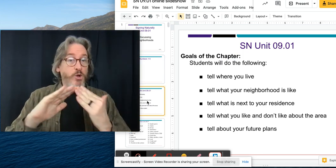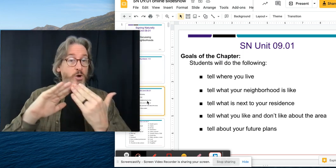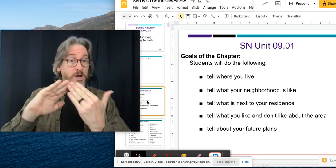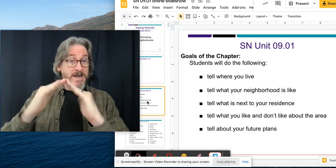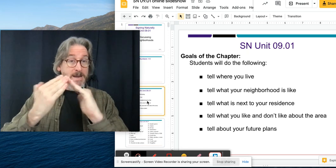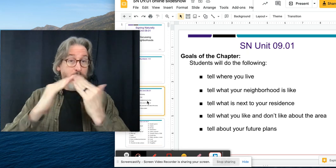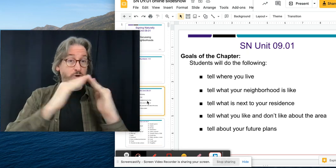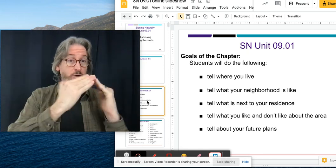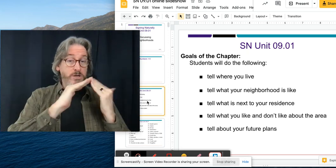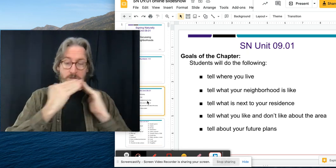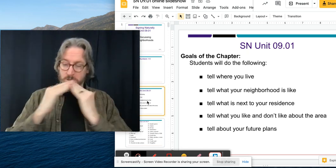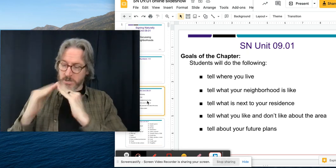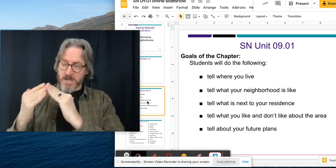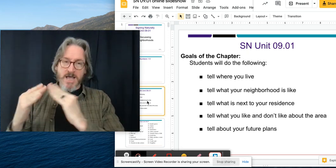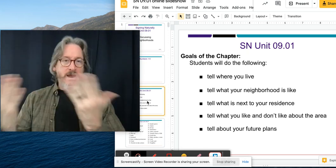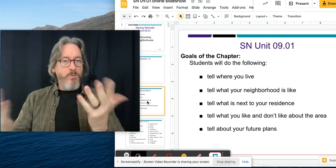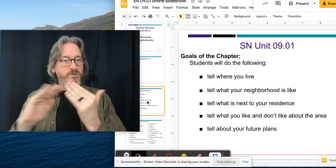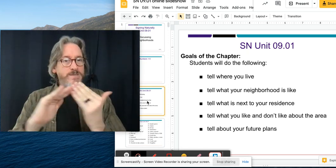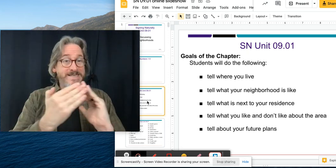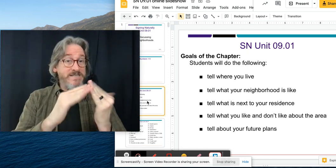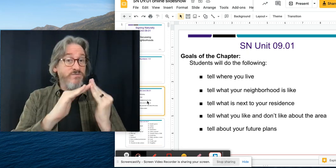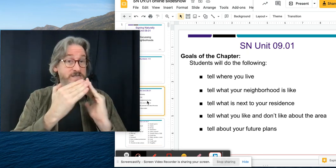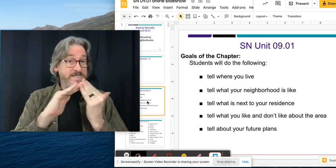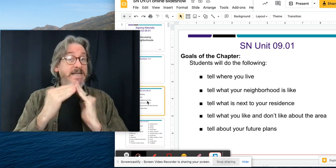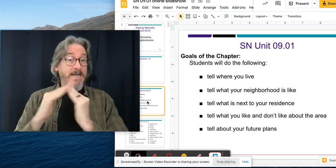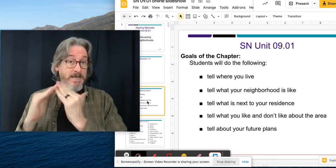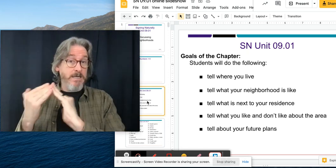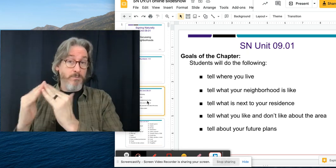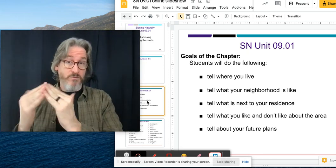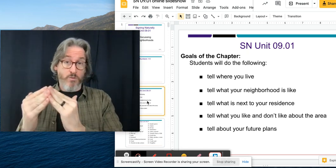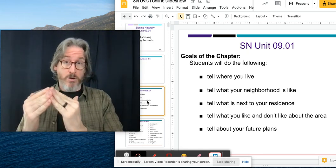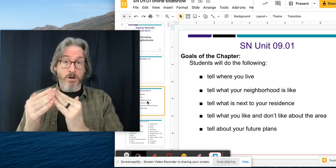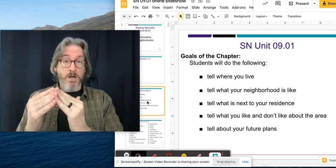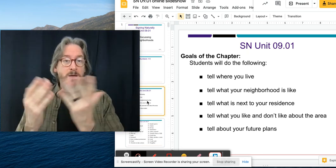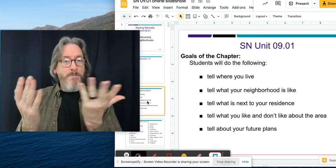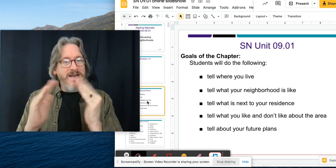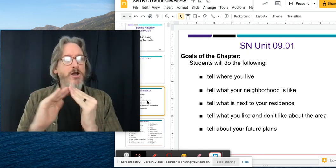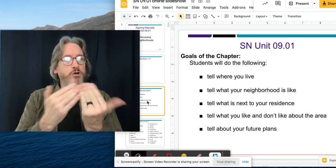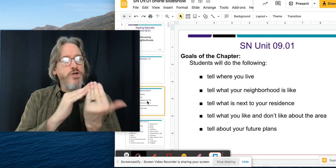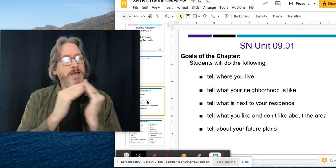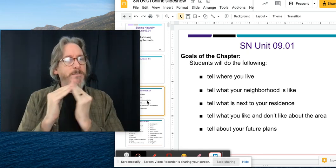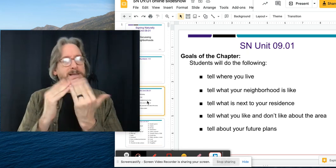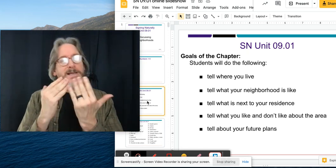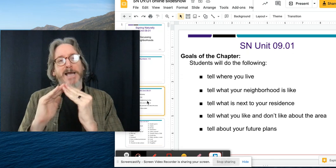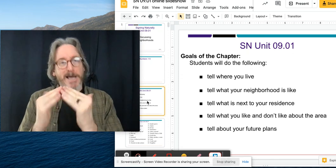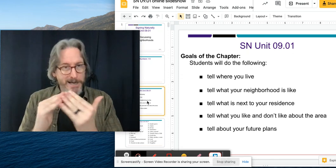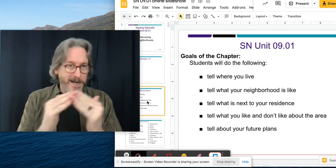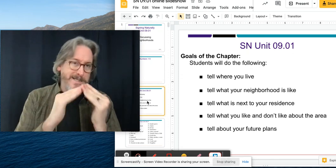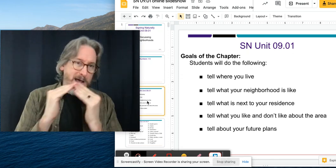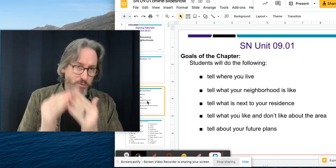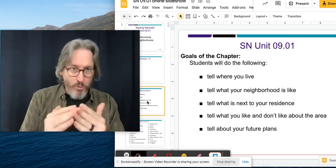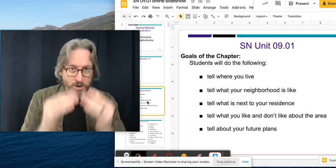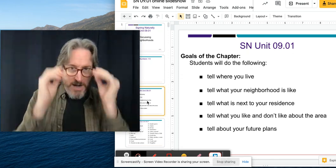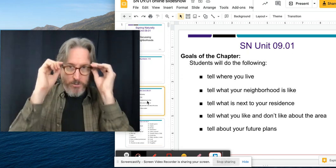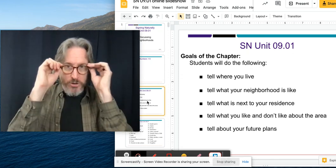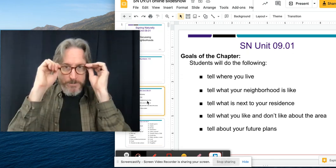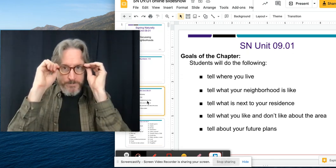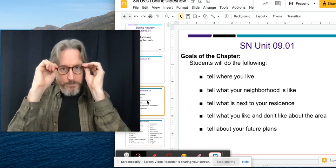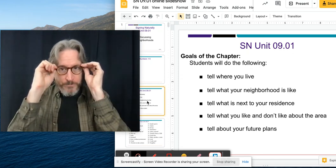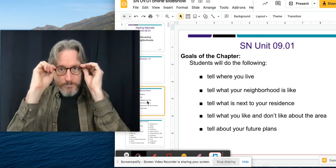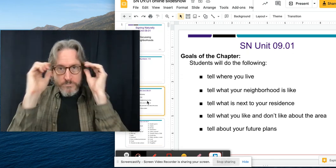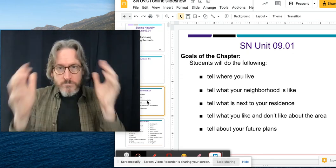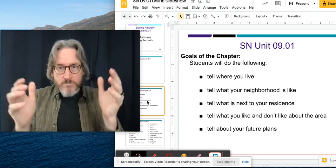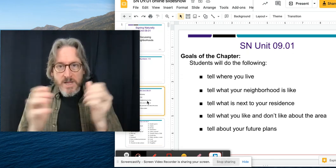and what your neighborhood, and we've used this for city before, but it also can be like a town or a